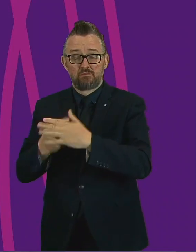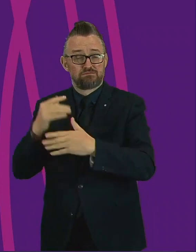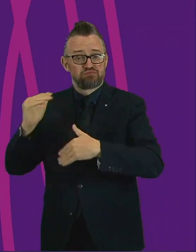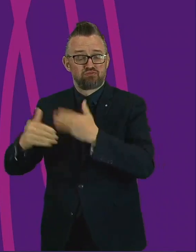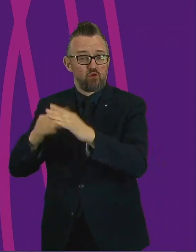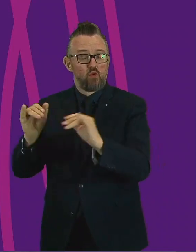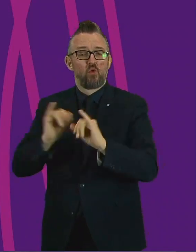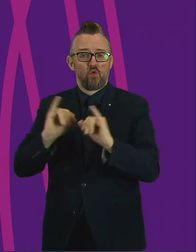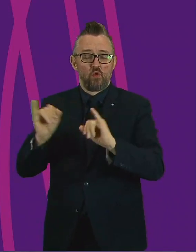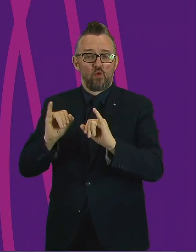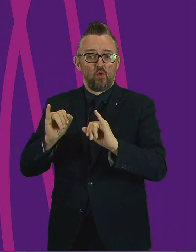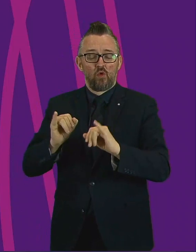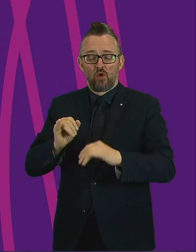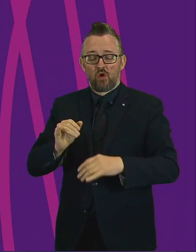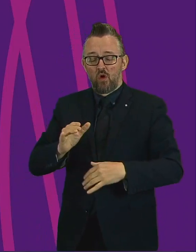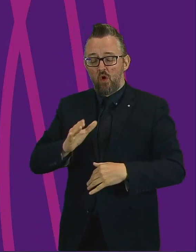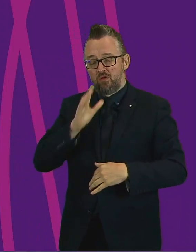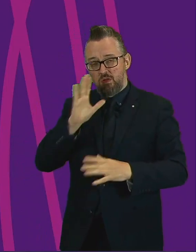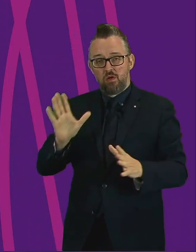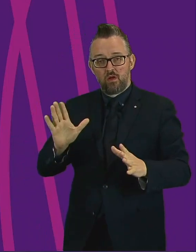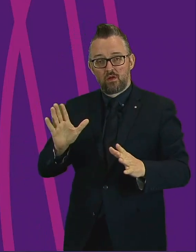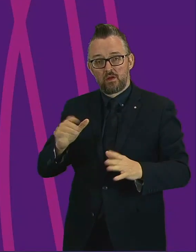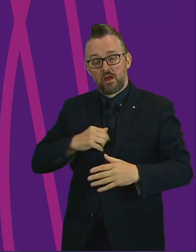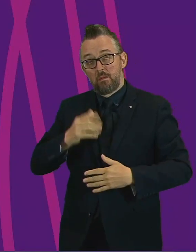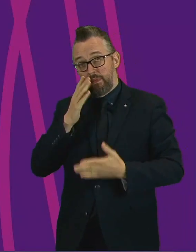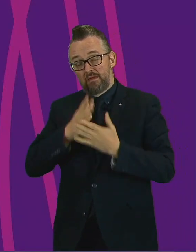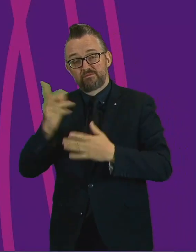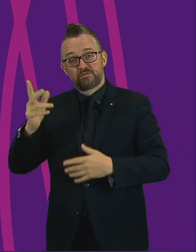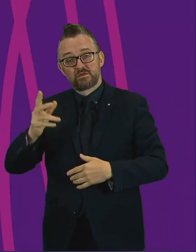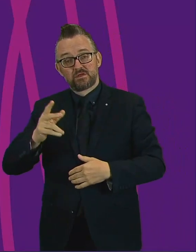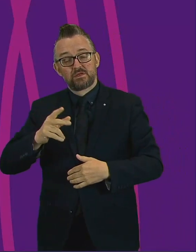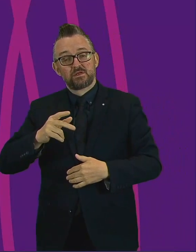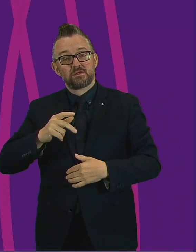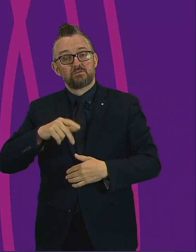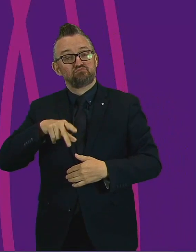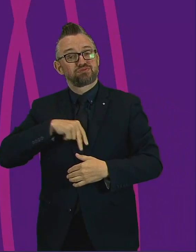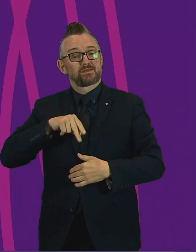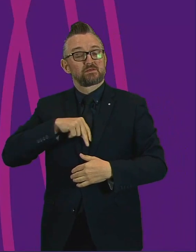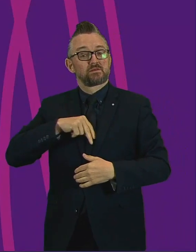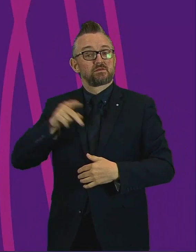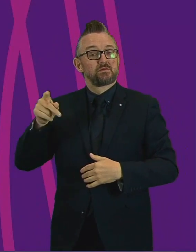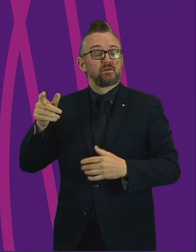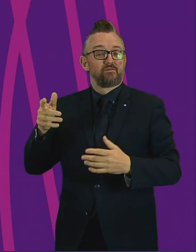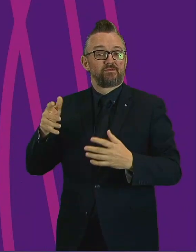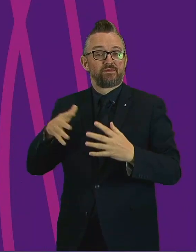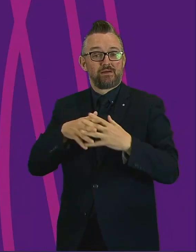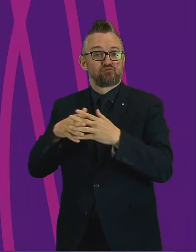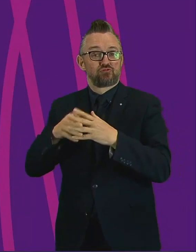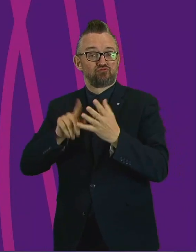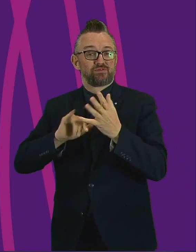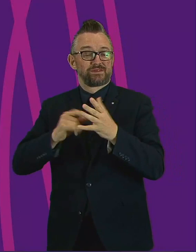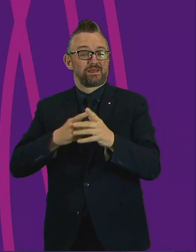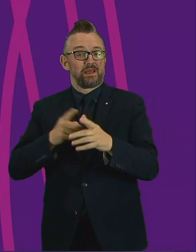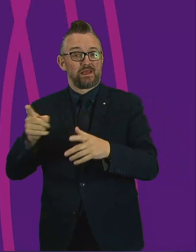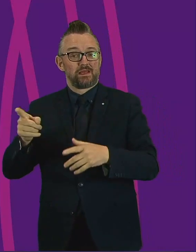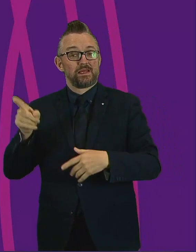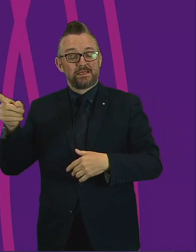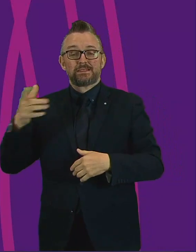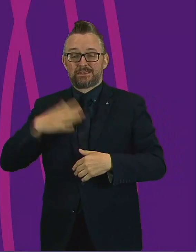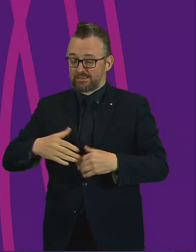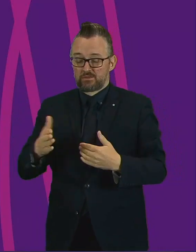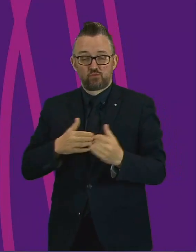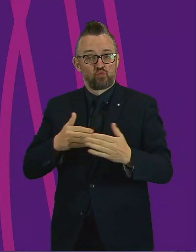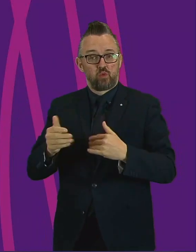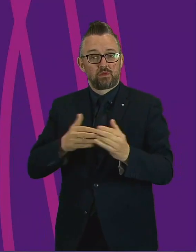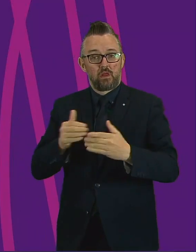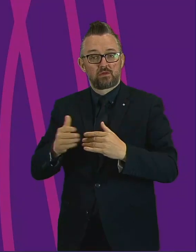and I believe the President of the United States has a duty to address the underlying causes of